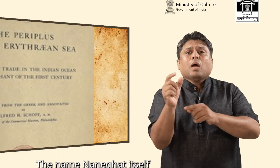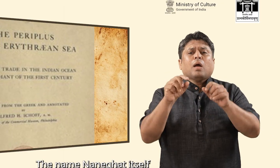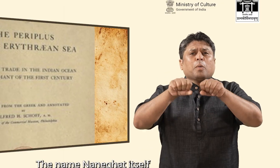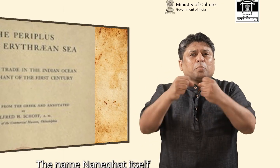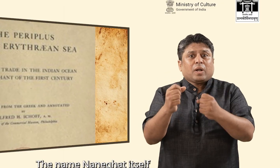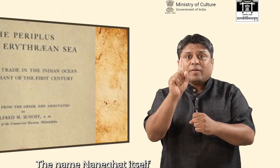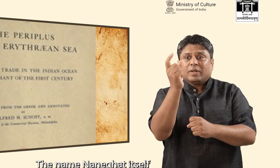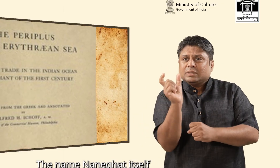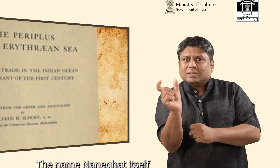comes from the word Nane,